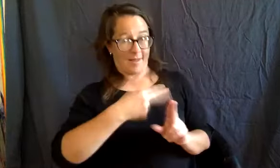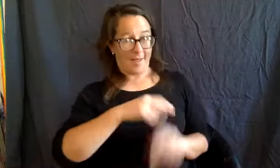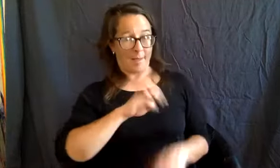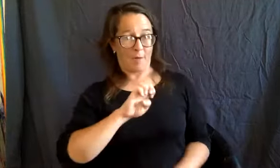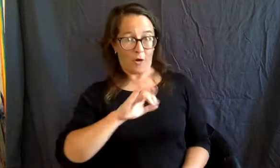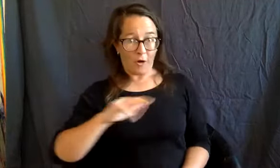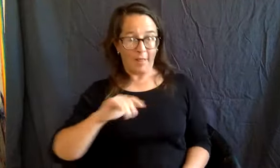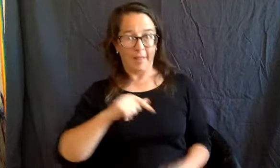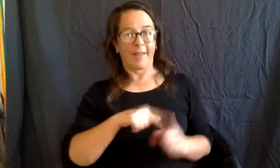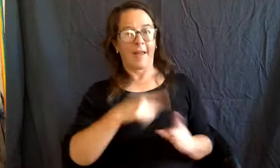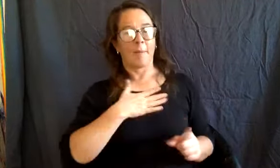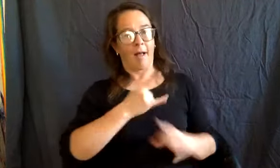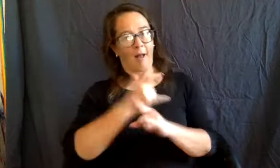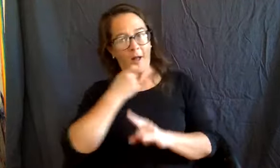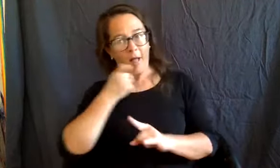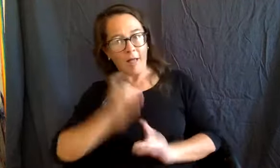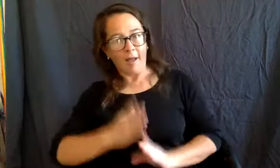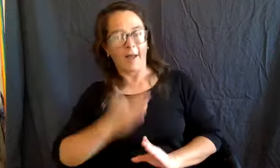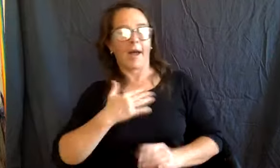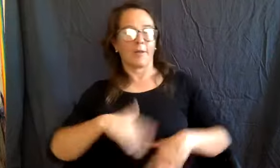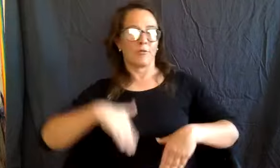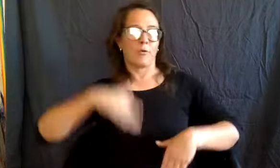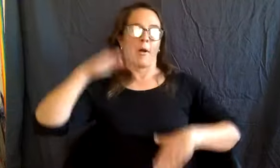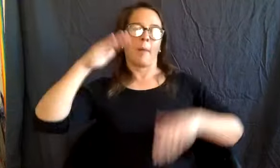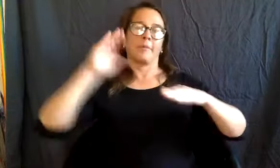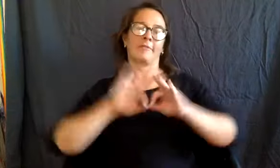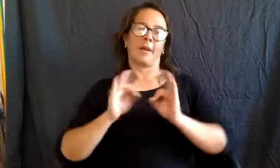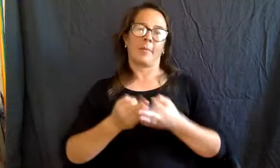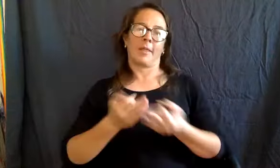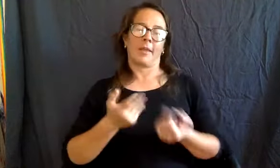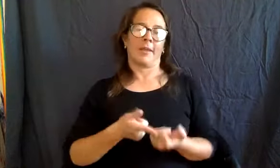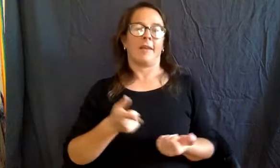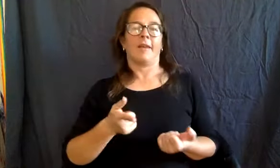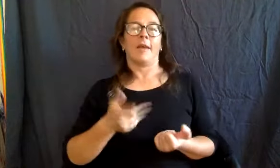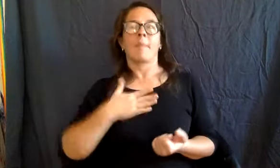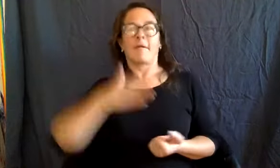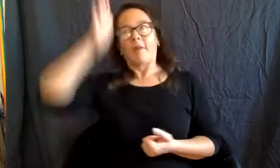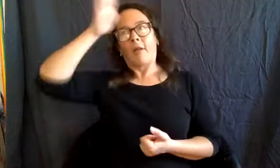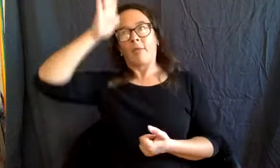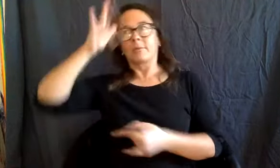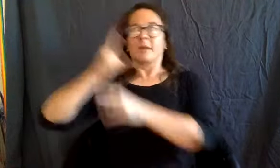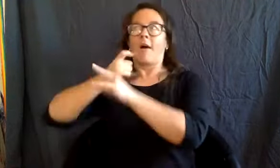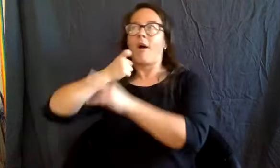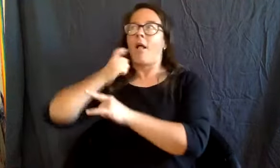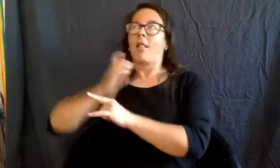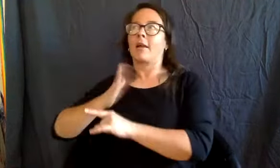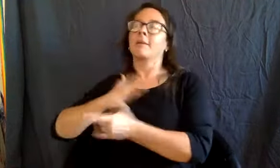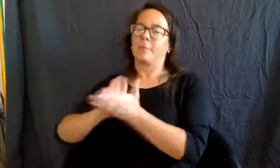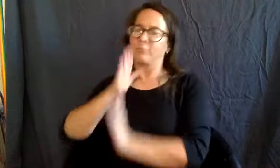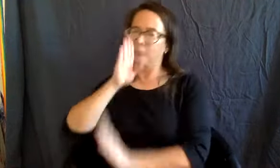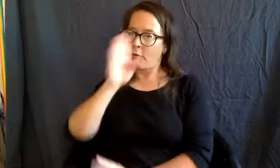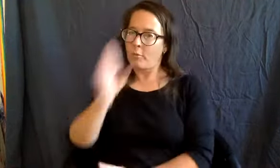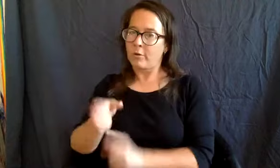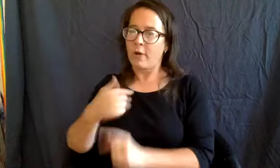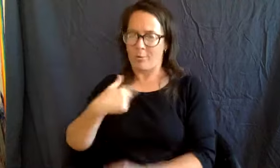as when he was a kid and then, got into the disease and then I'll share about that. And then I think it's going to try and go back to him a little